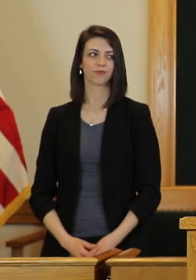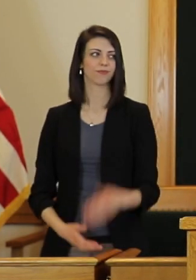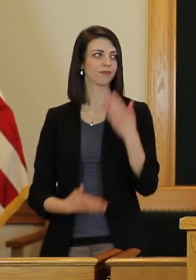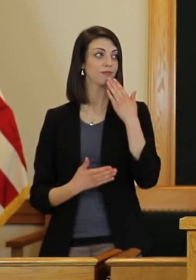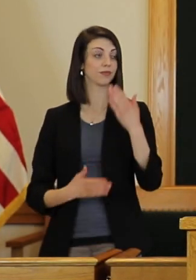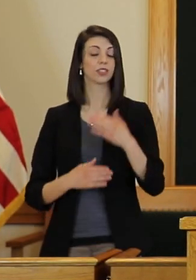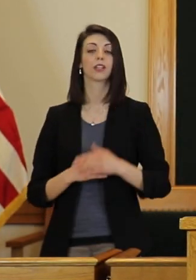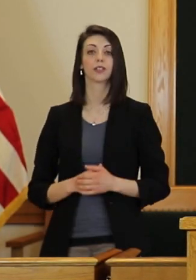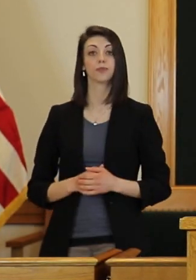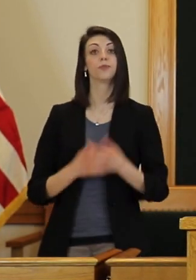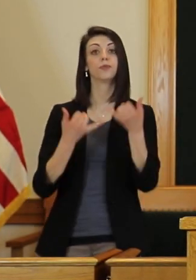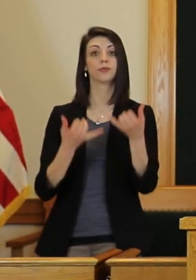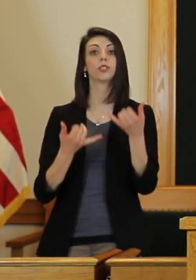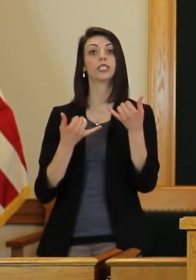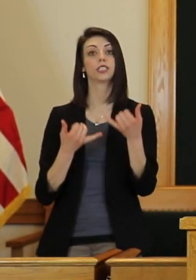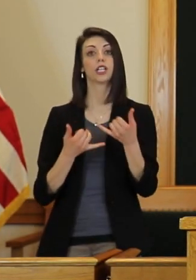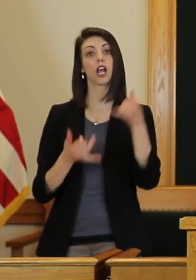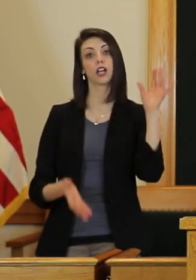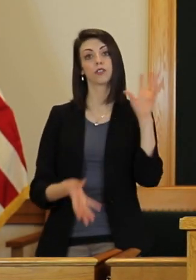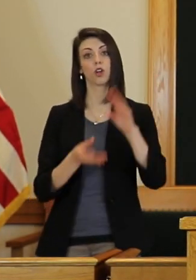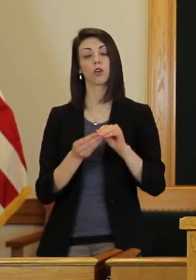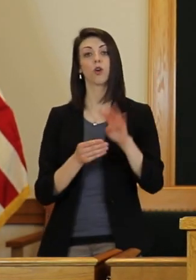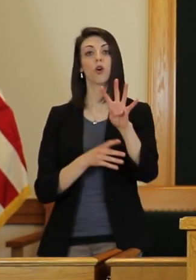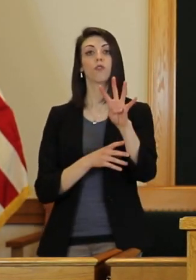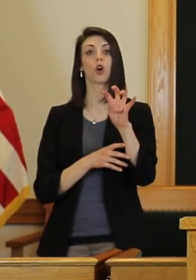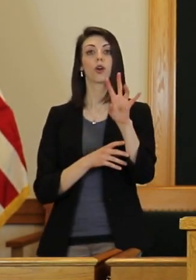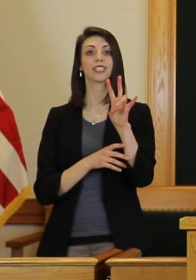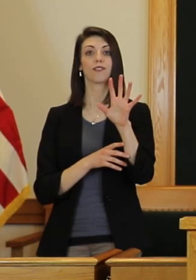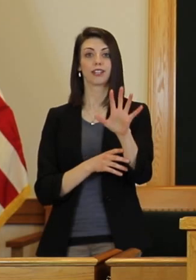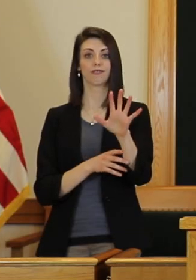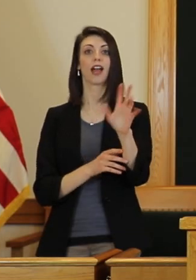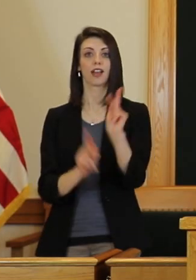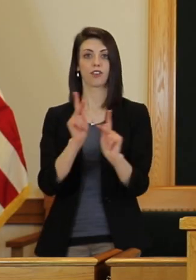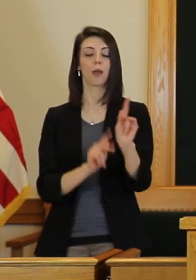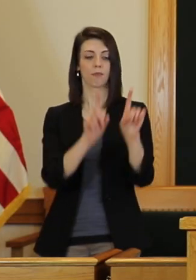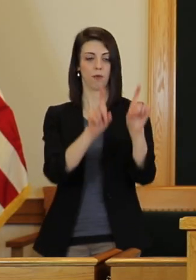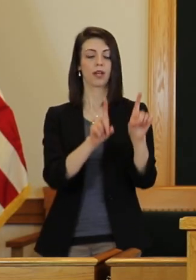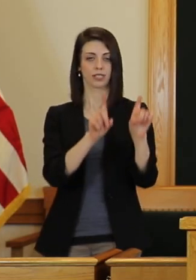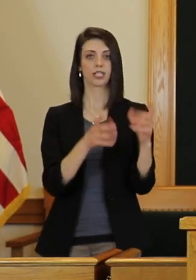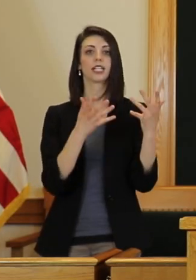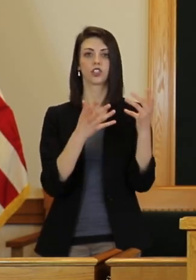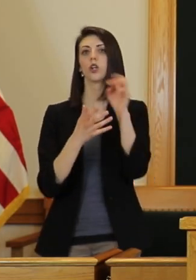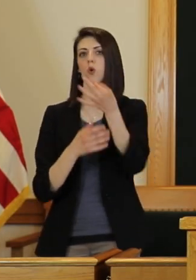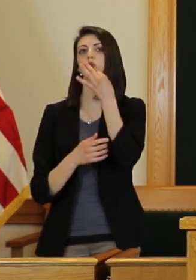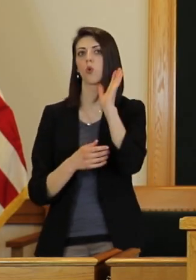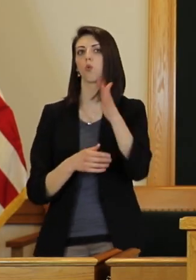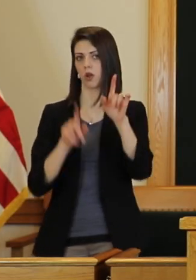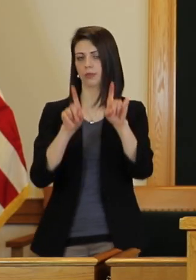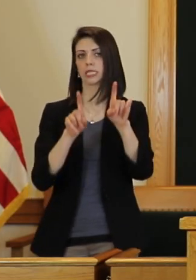Thank you. As of today, we've had 475 county residents tested or are scheduled to be